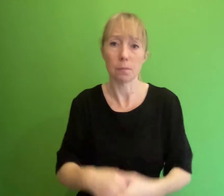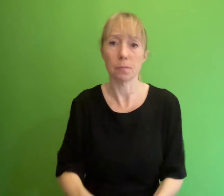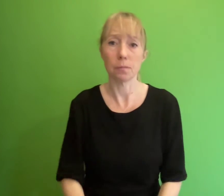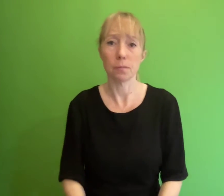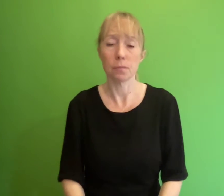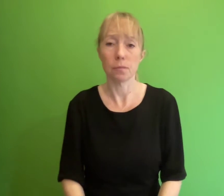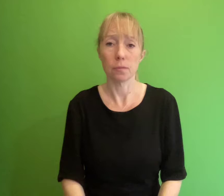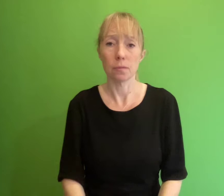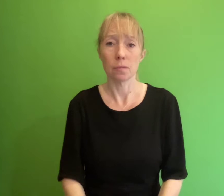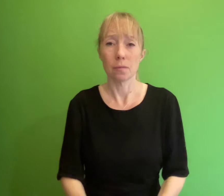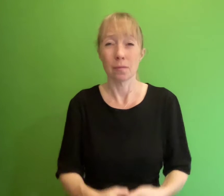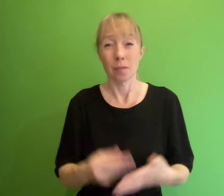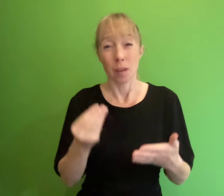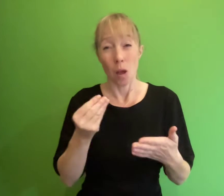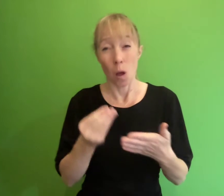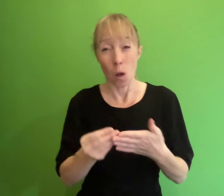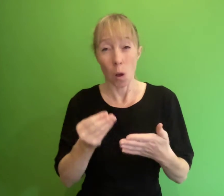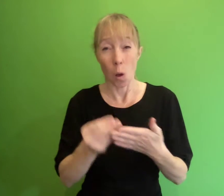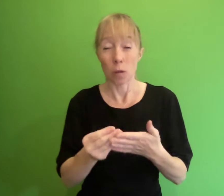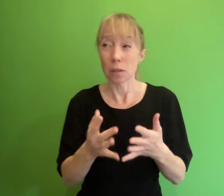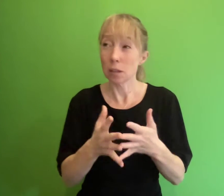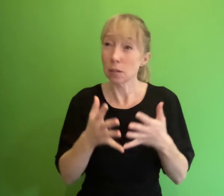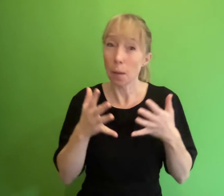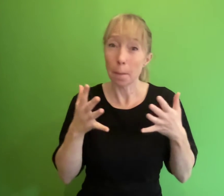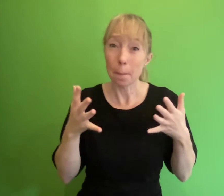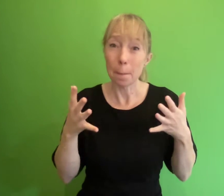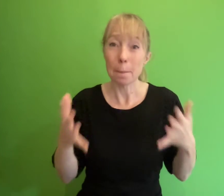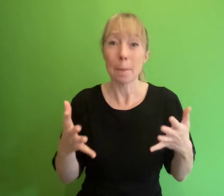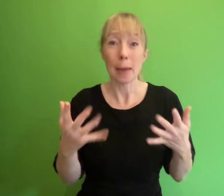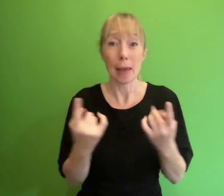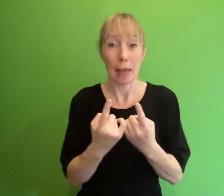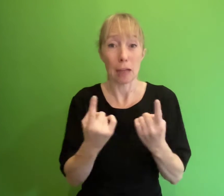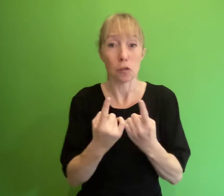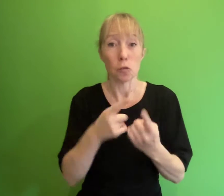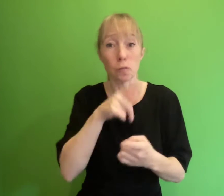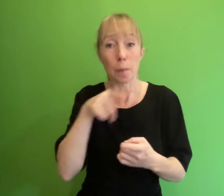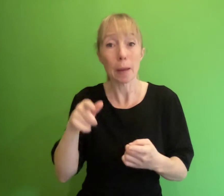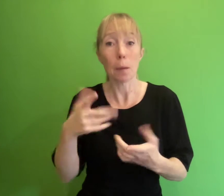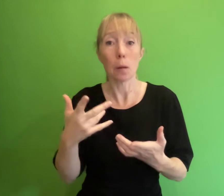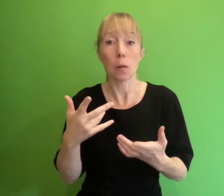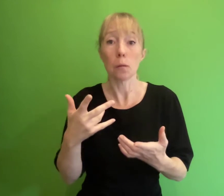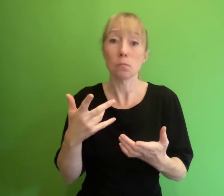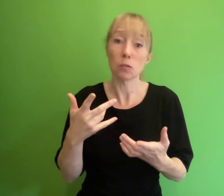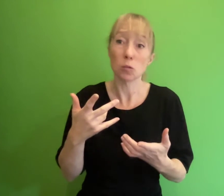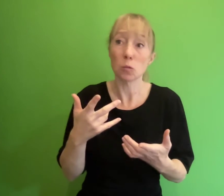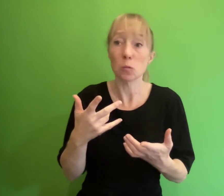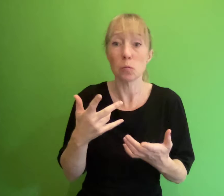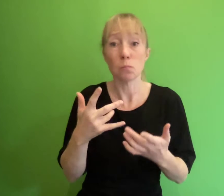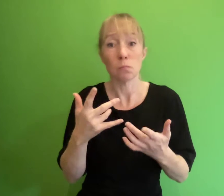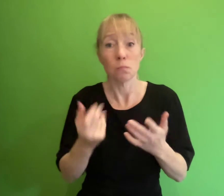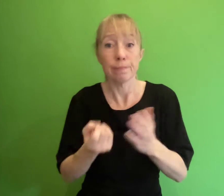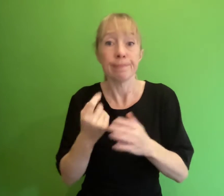Cost is such a major factor for people who are often surviving on benefits. Writers Survey respondent.